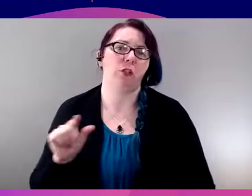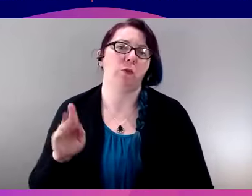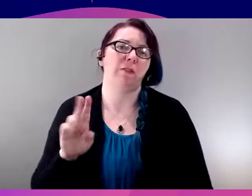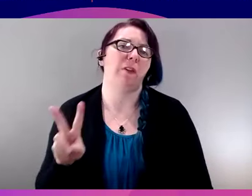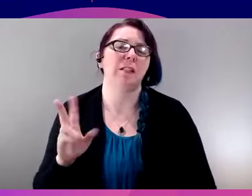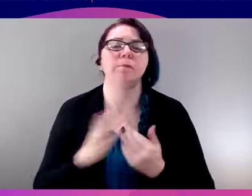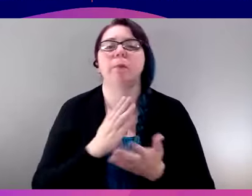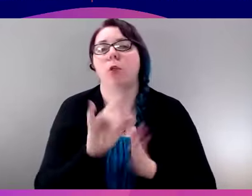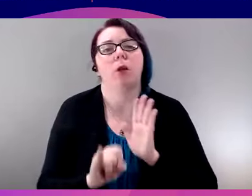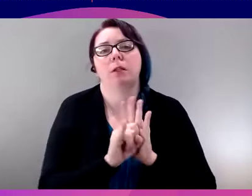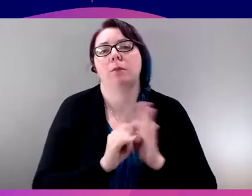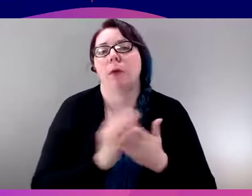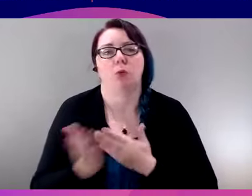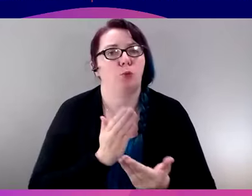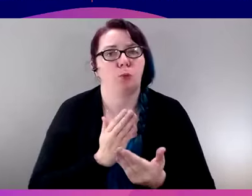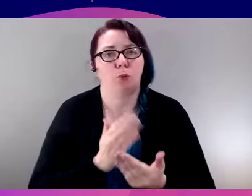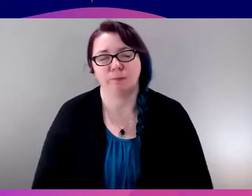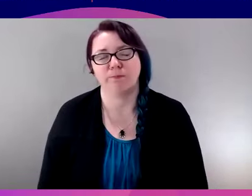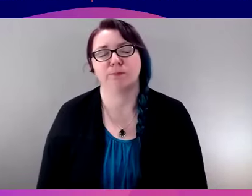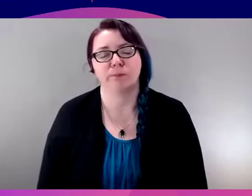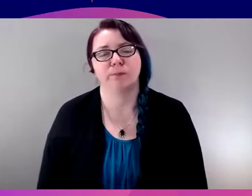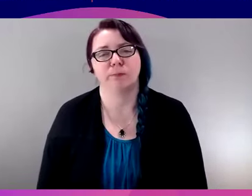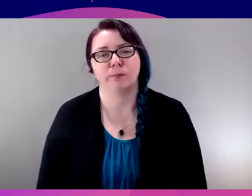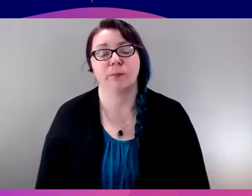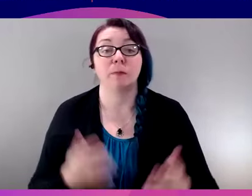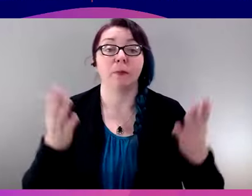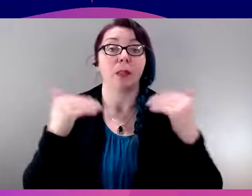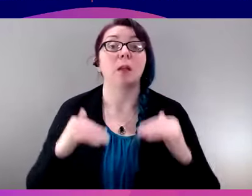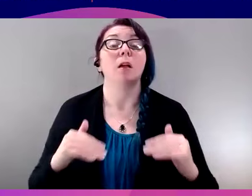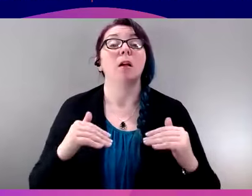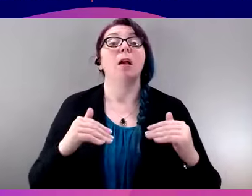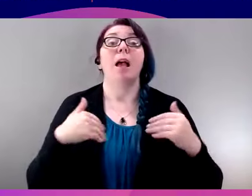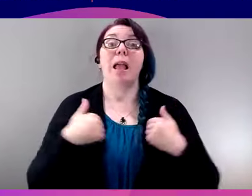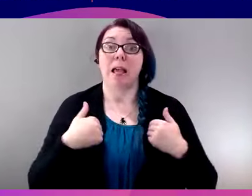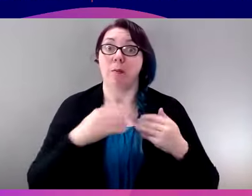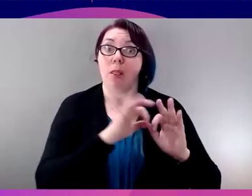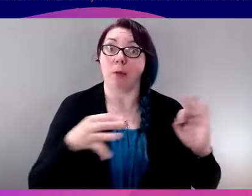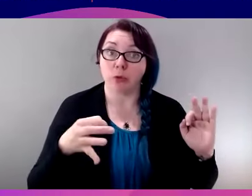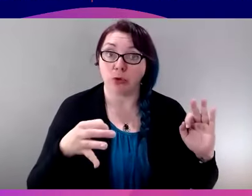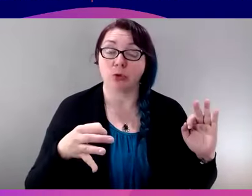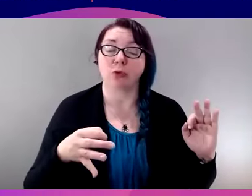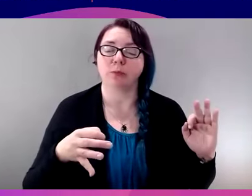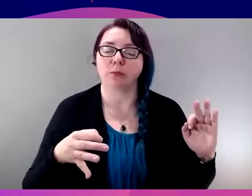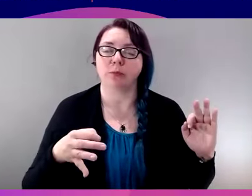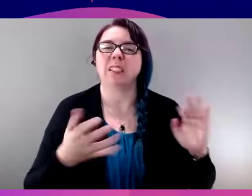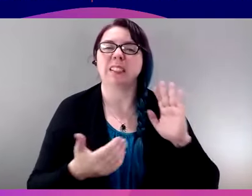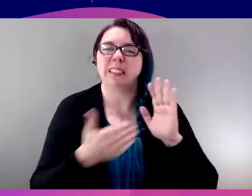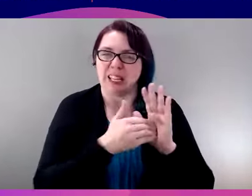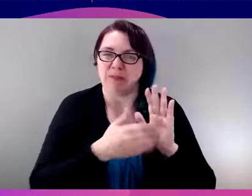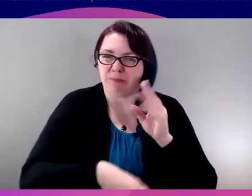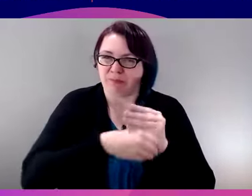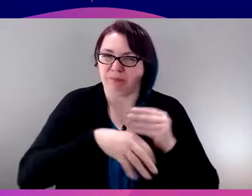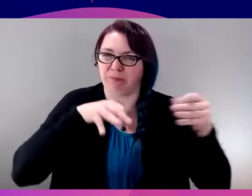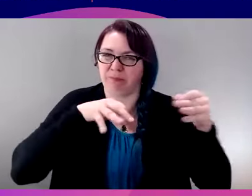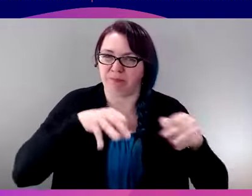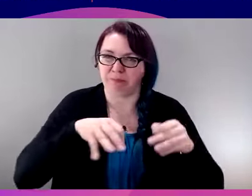identify. The second piece is the language of animals. Like I mentioned, we want to contextualize that there